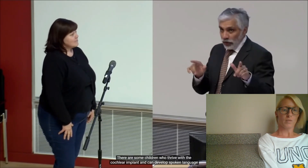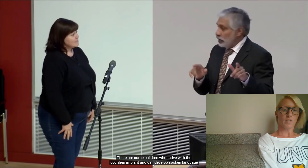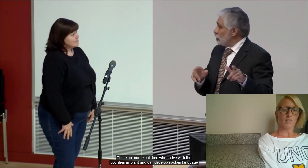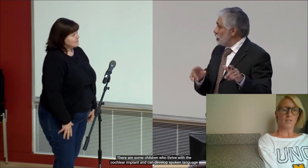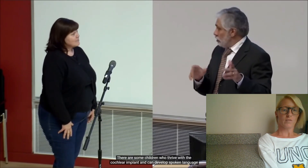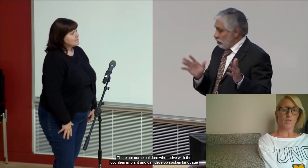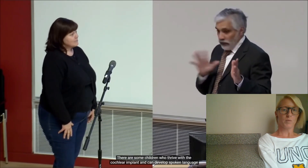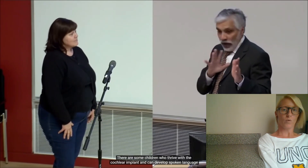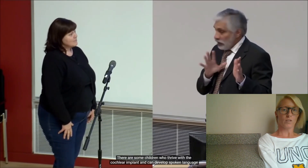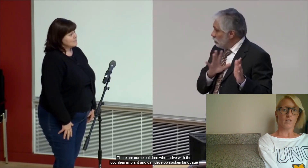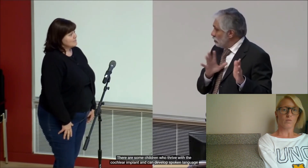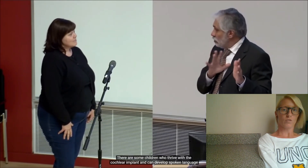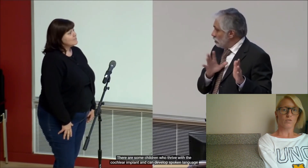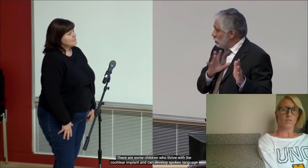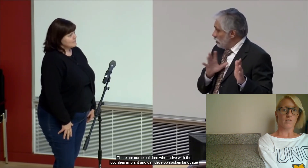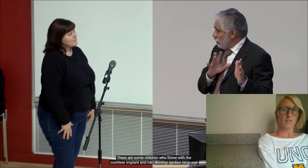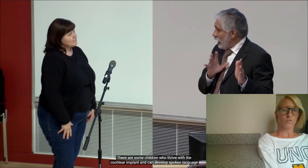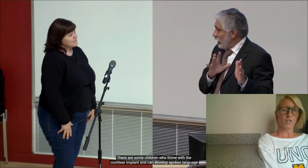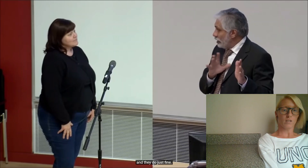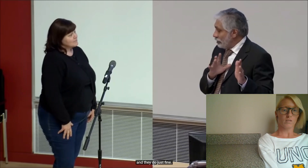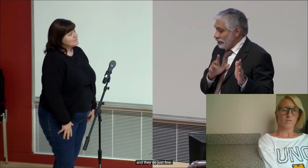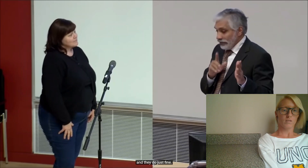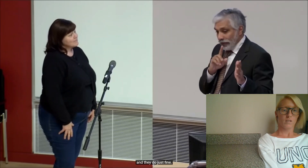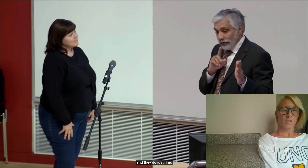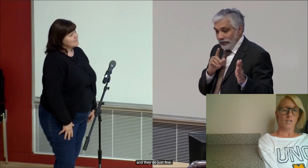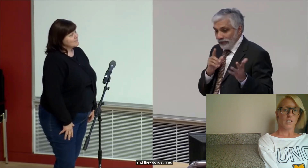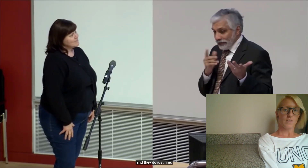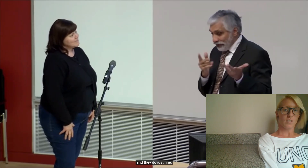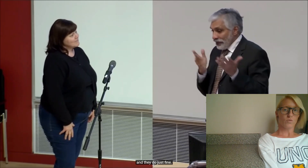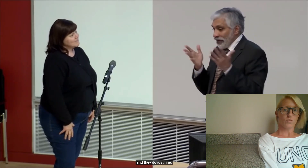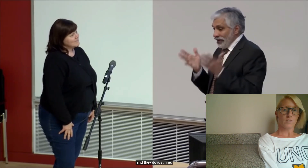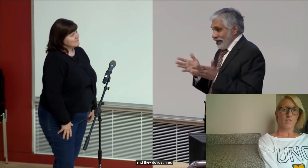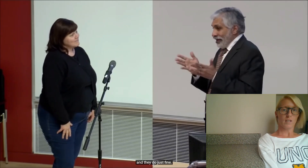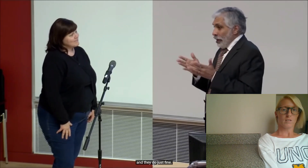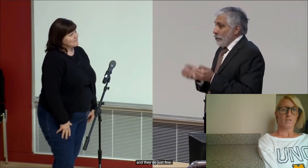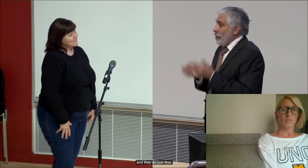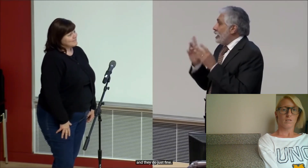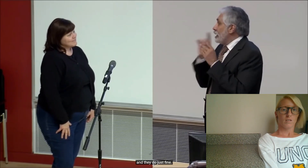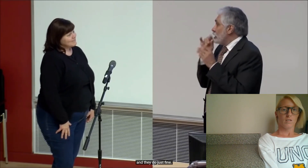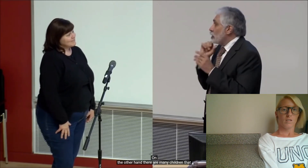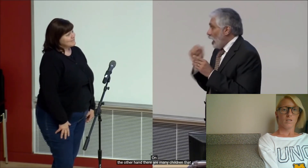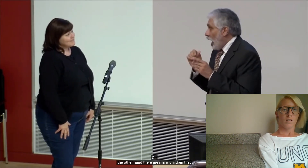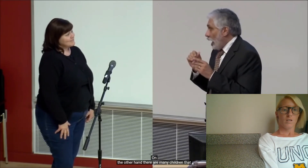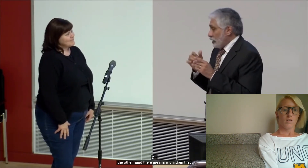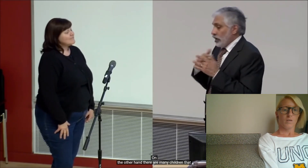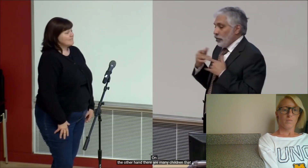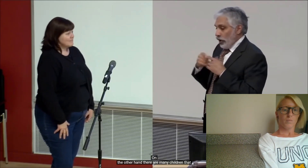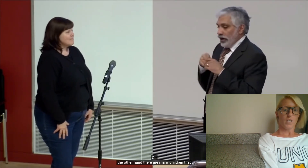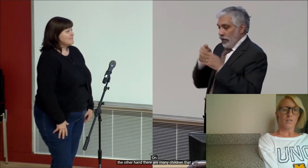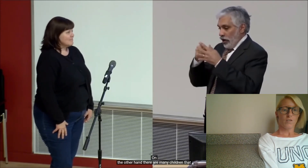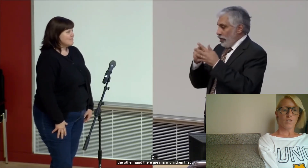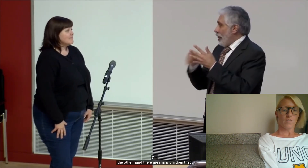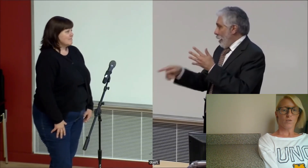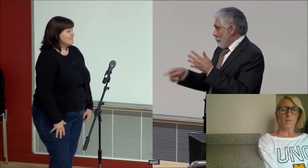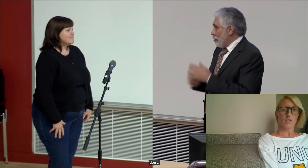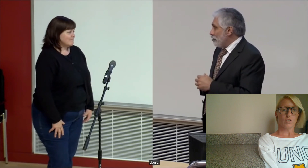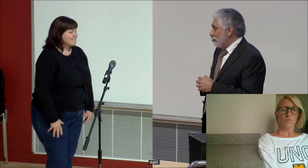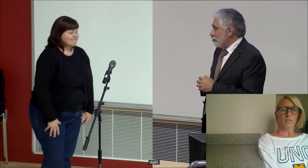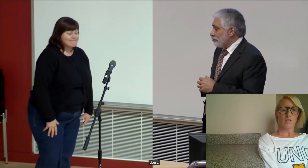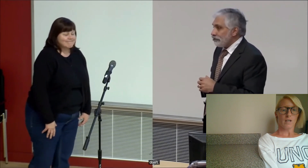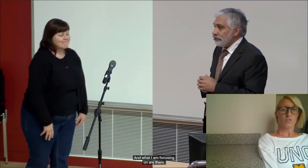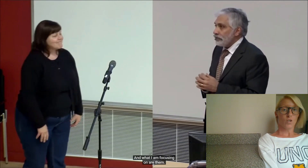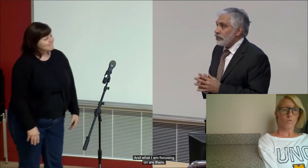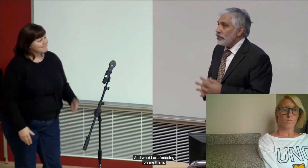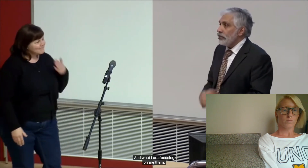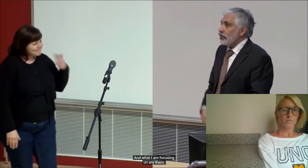thrive with a cochlear implant and can develop spoken language, and they do just fine. And they can do just fine. On the other hand, there are many But on children the other that hand, there are don't. many